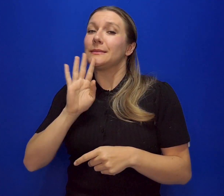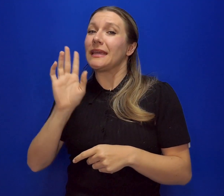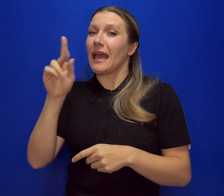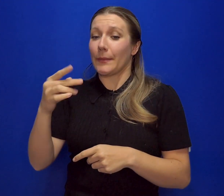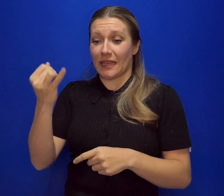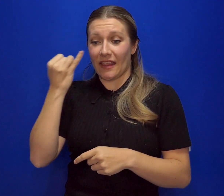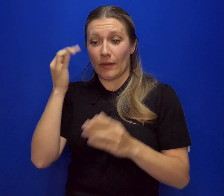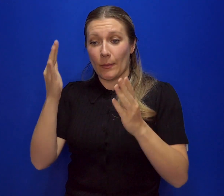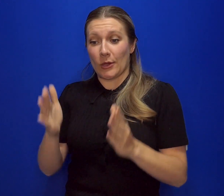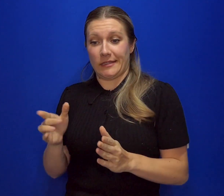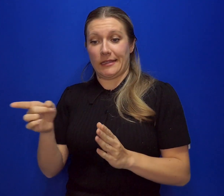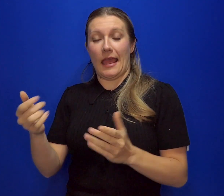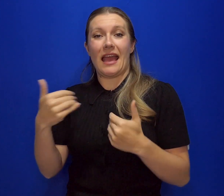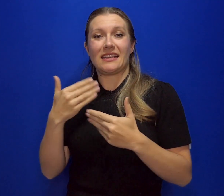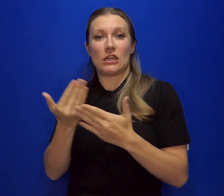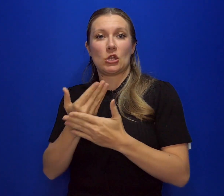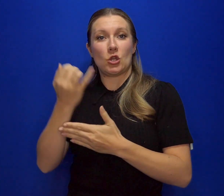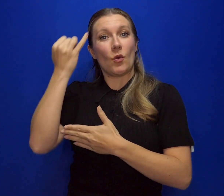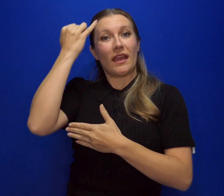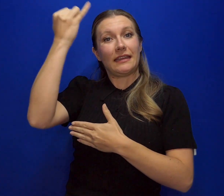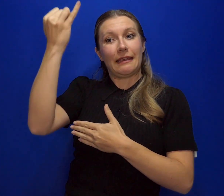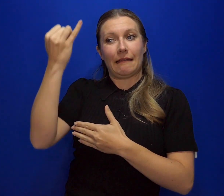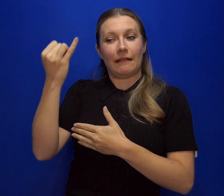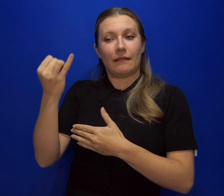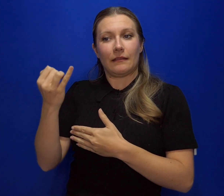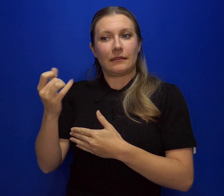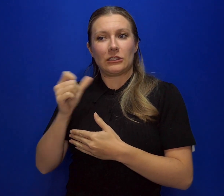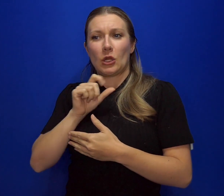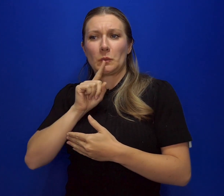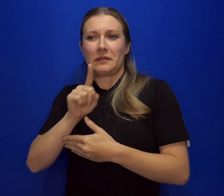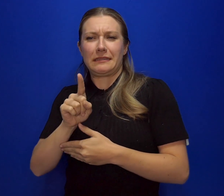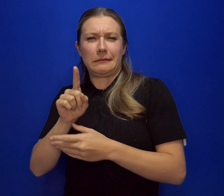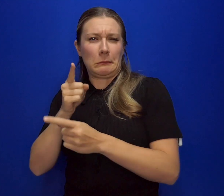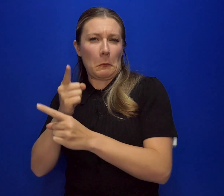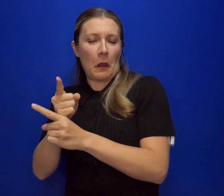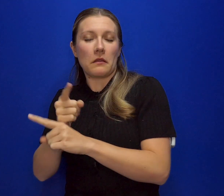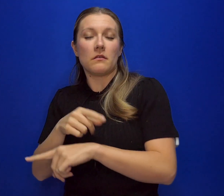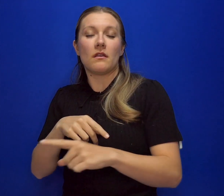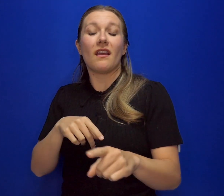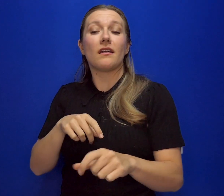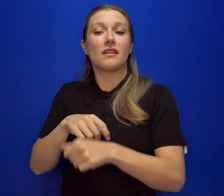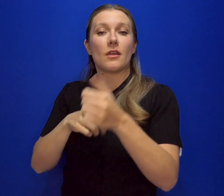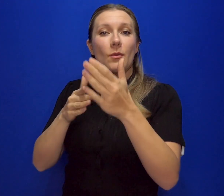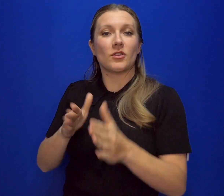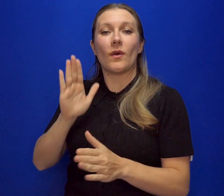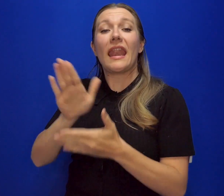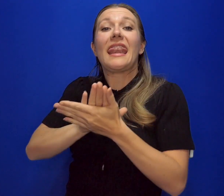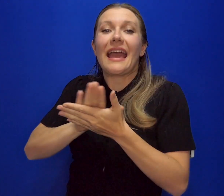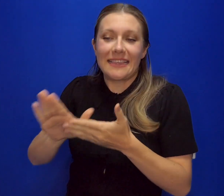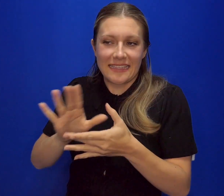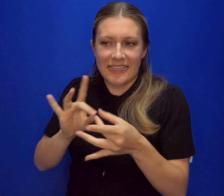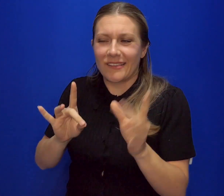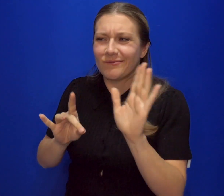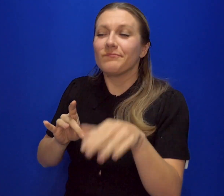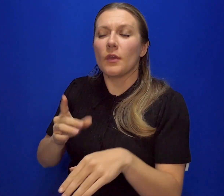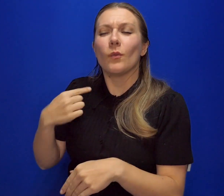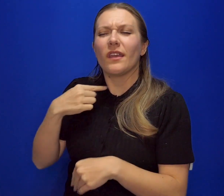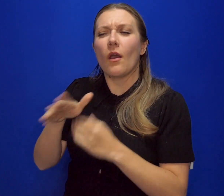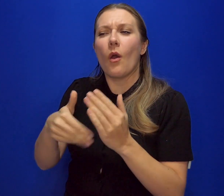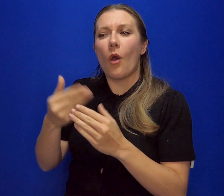if someone comes in with a kind of a new idea, someone else will nicely say, hey, look, we all get told that in the